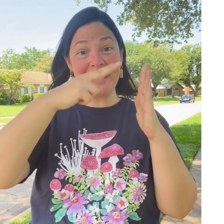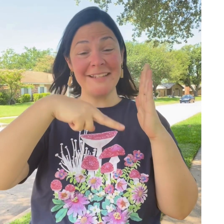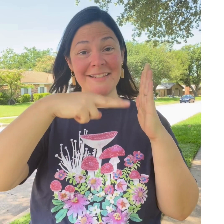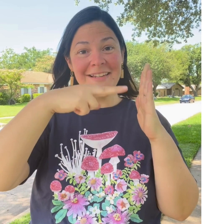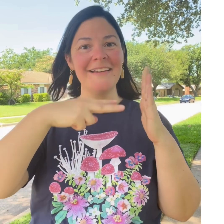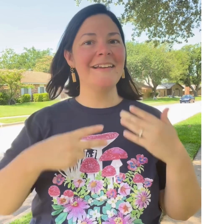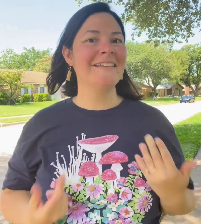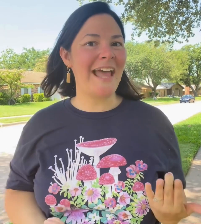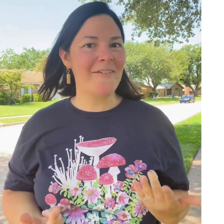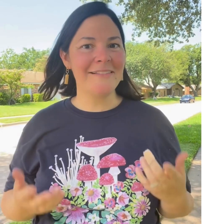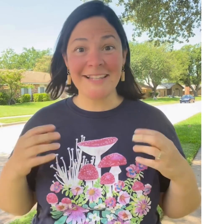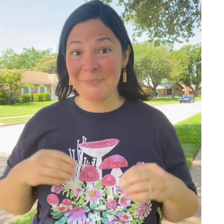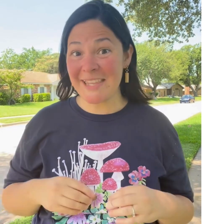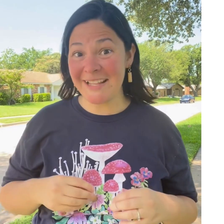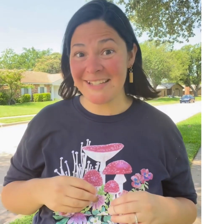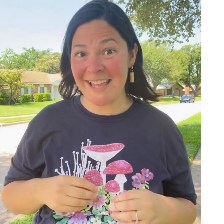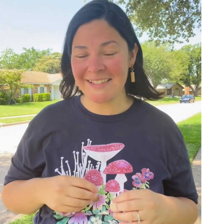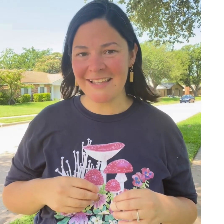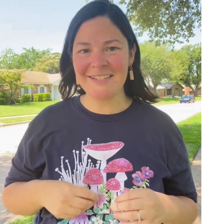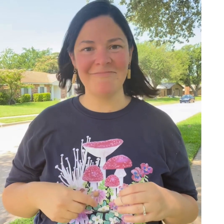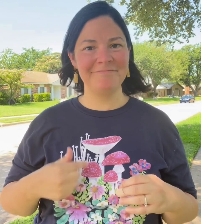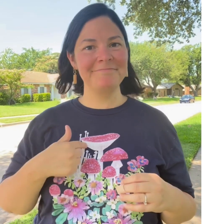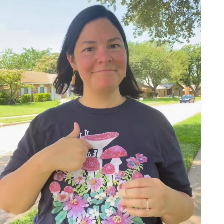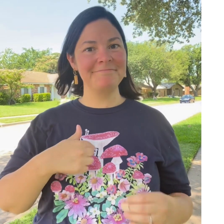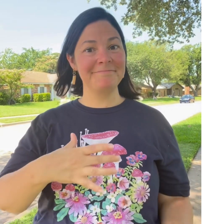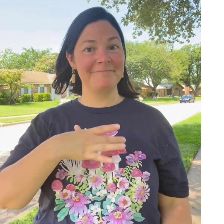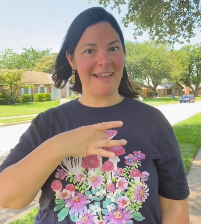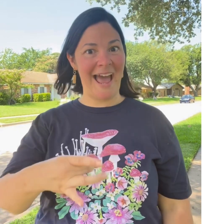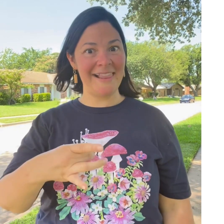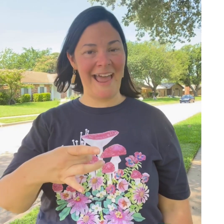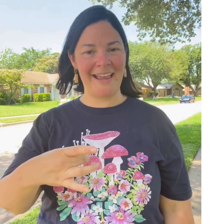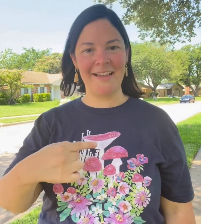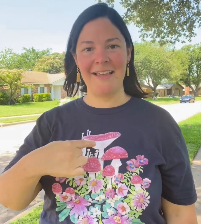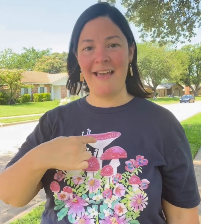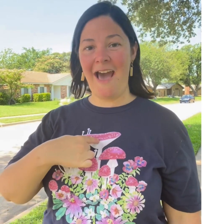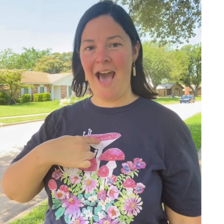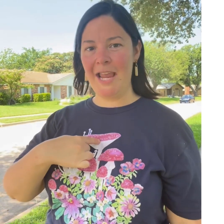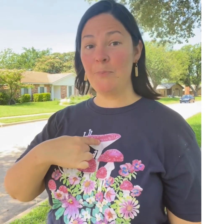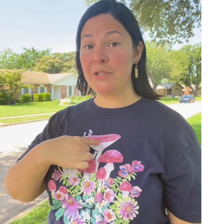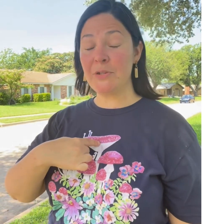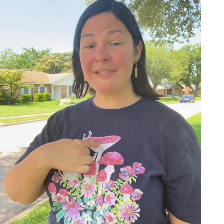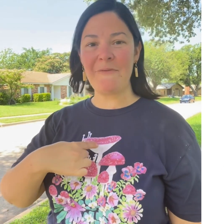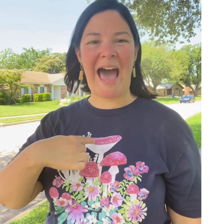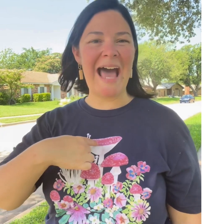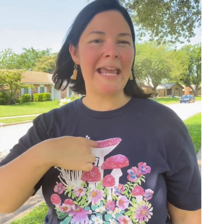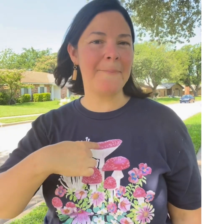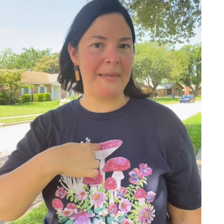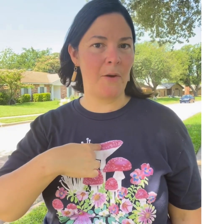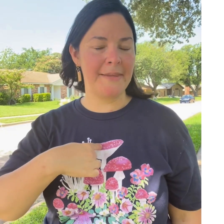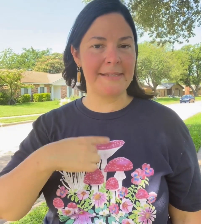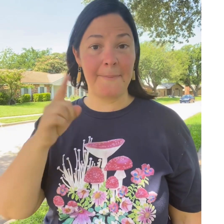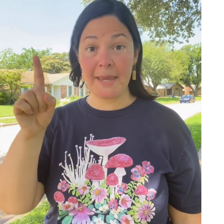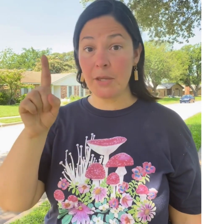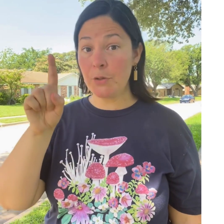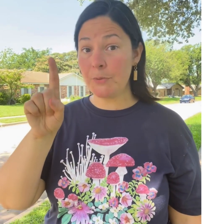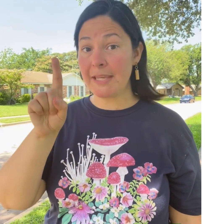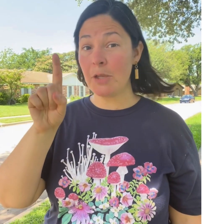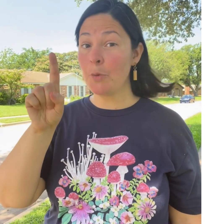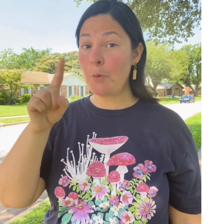Read. Now, let's put that in the sentence. I like. I, point to yourself. I and me are the same. You're using your pointer